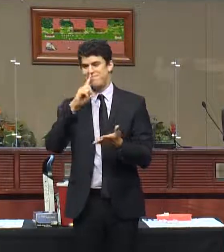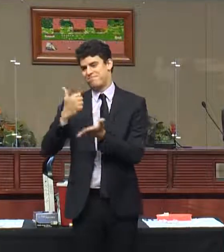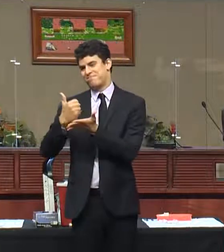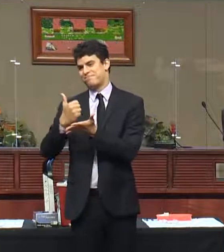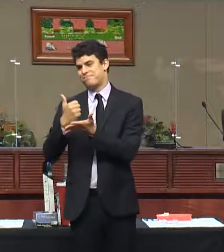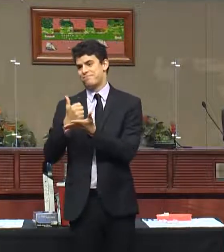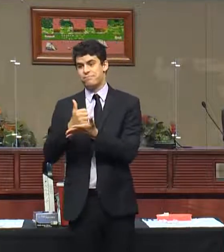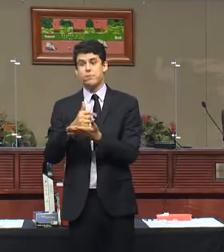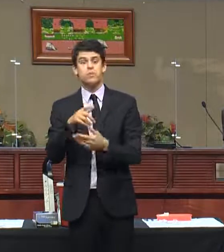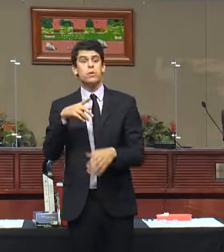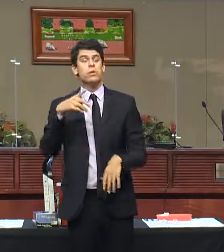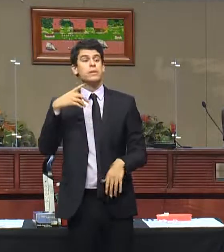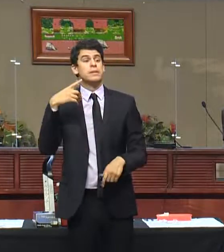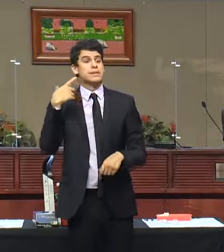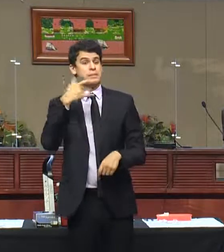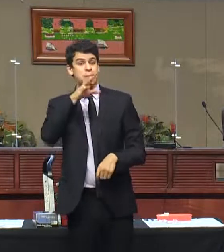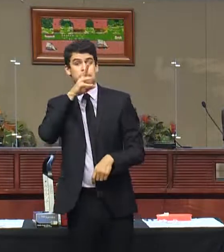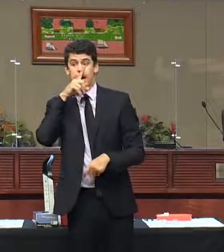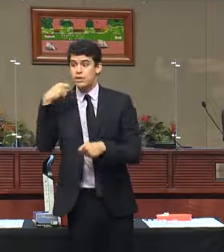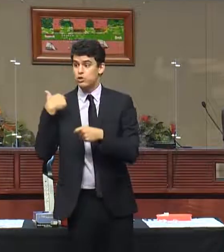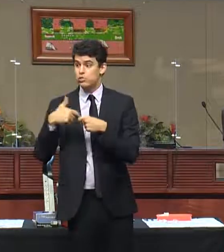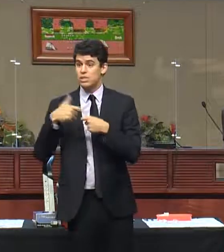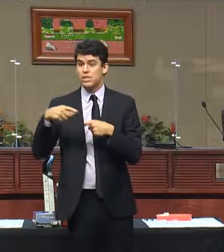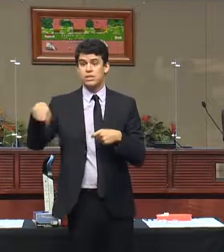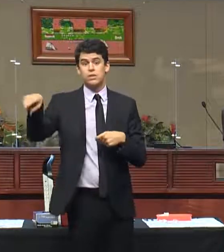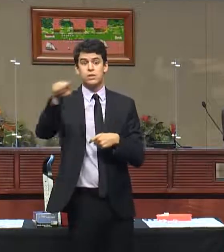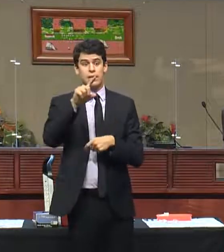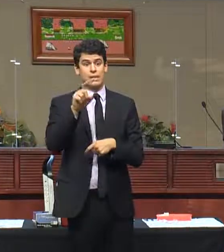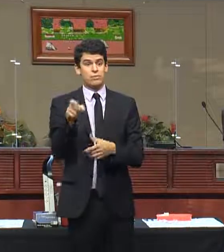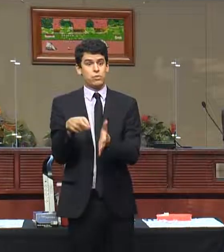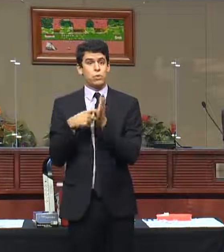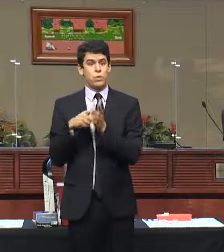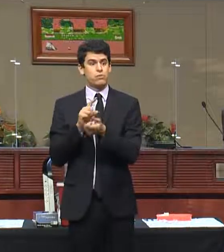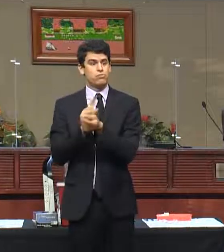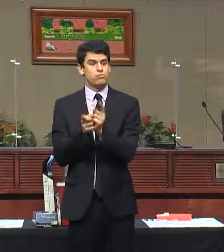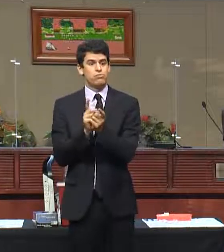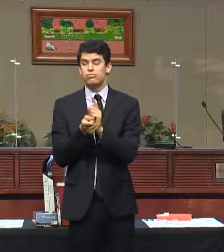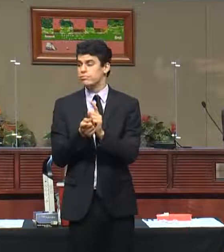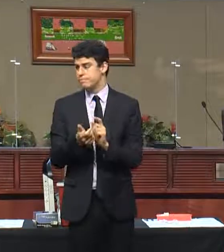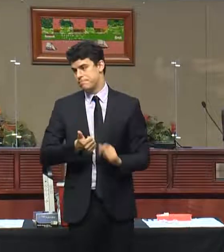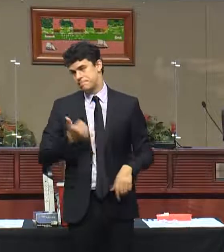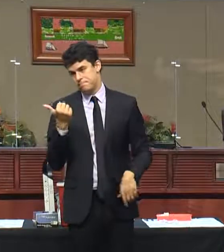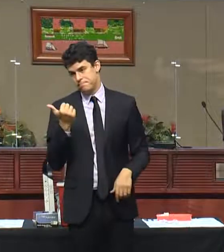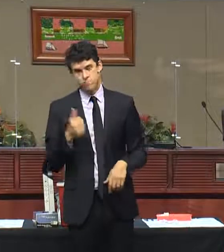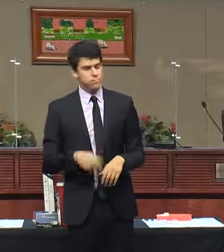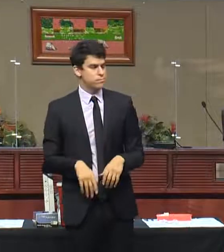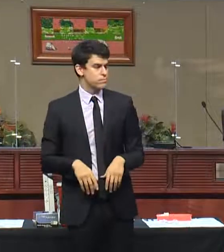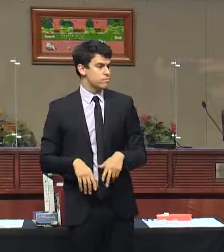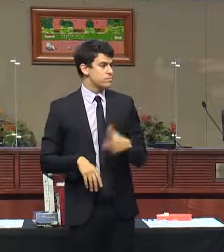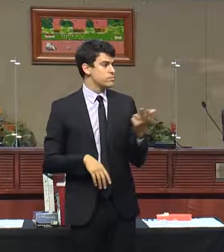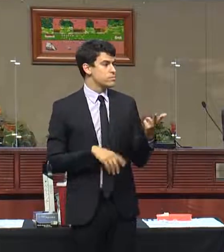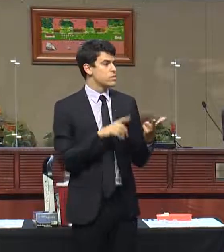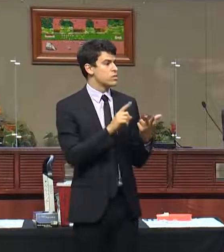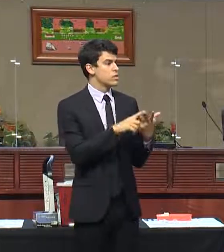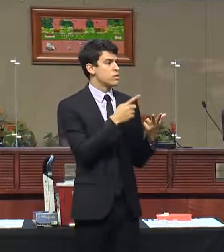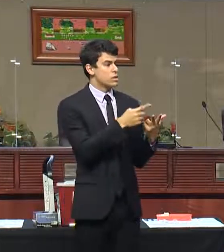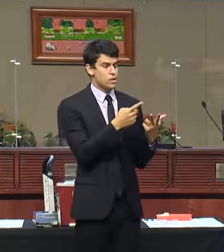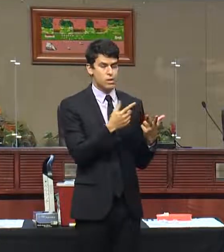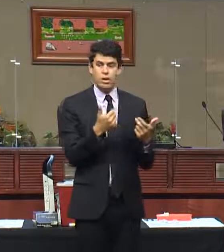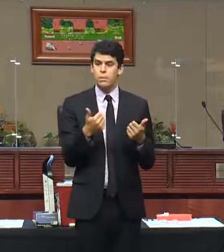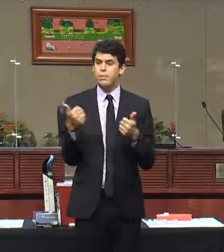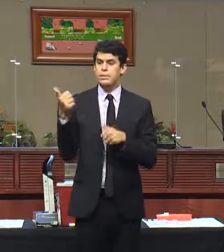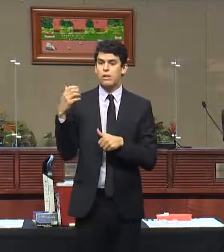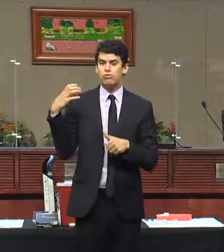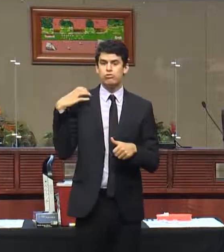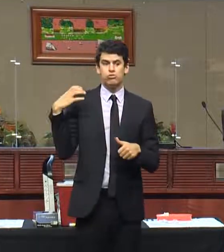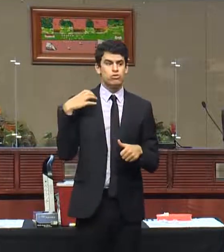any Spanish-speaking media that needs translation. She's here. We also have Battalion Chief Renee Stone